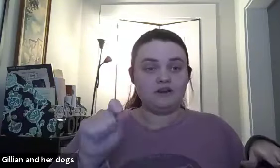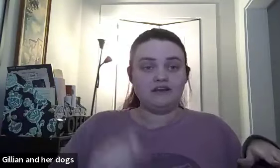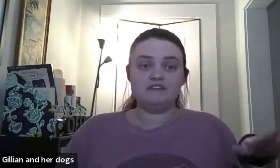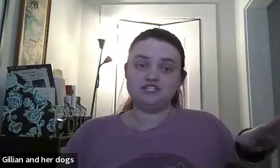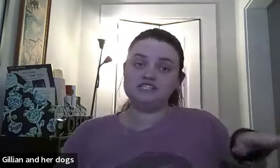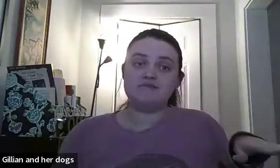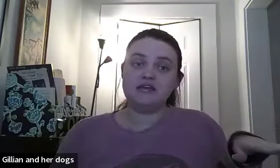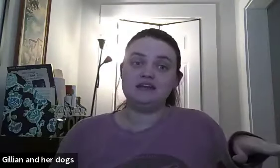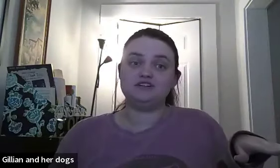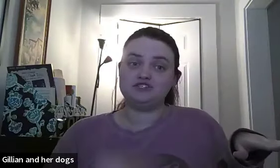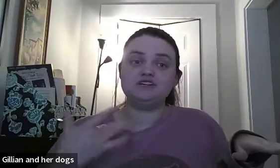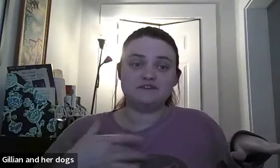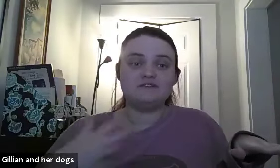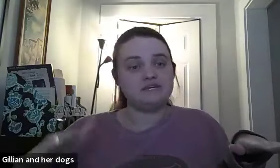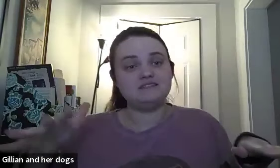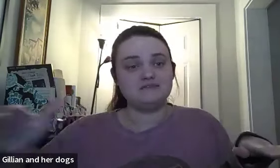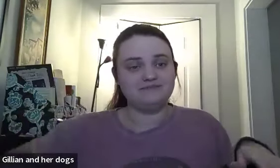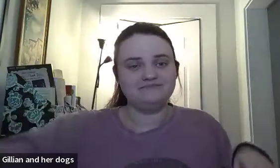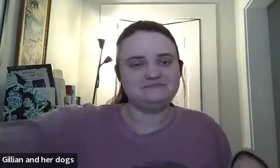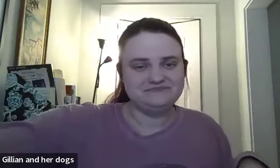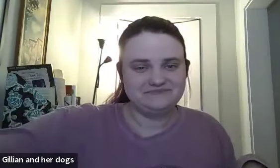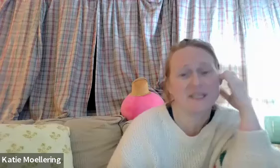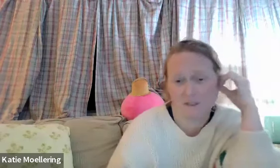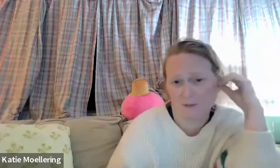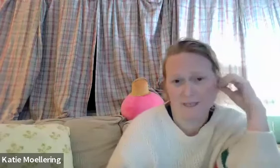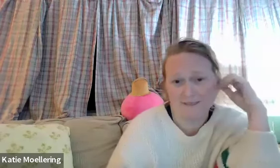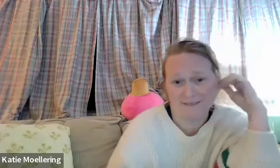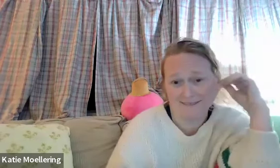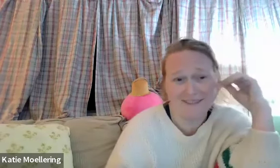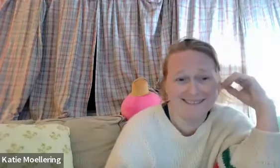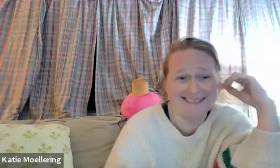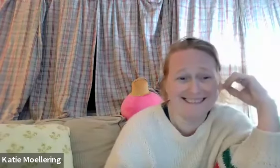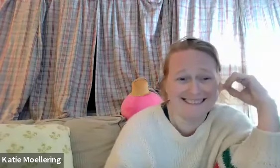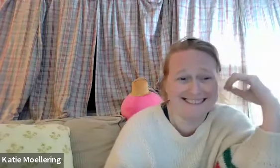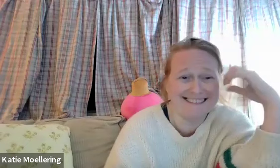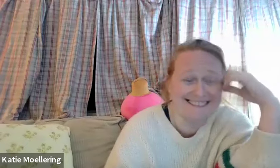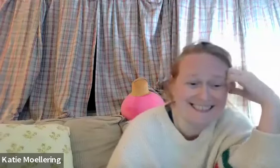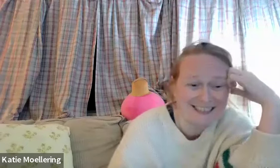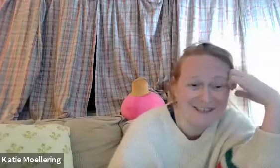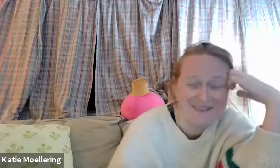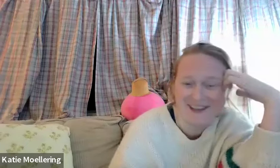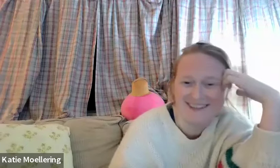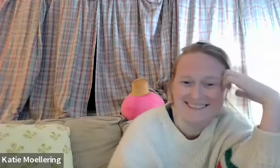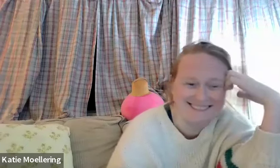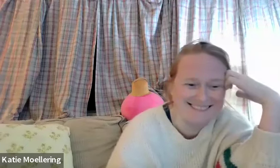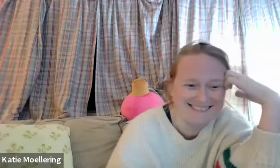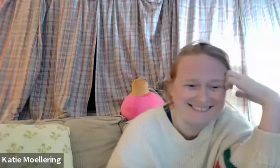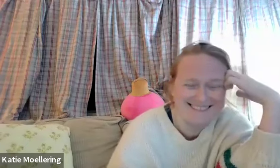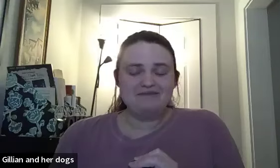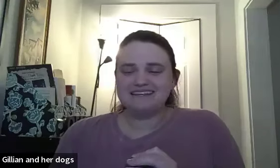work and everything. She just have a hand here so she could feel the beats of it. That's so sweet. I love that. I was